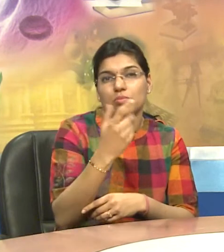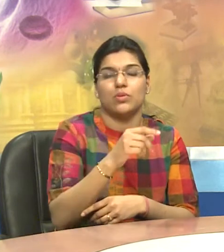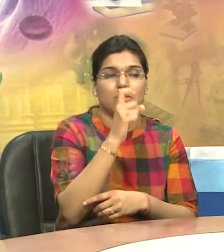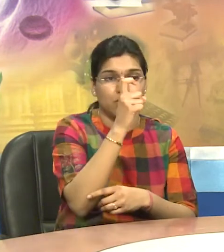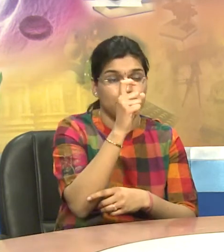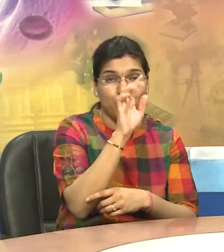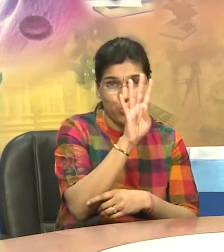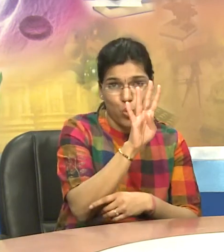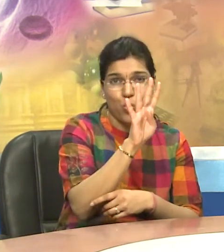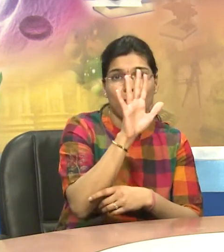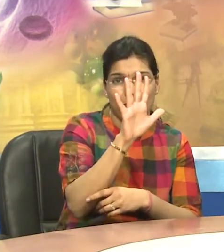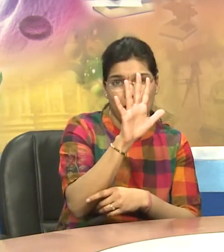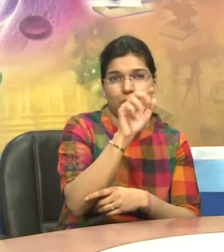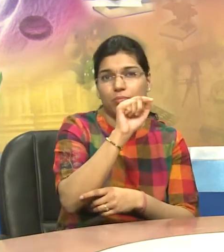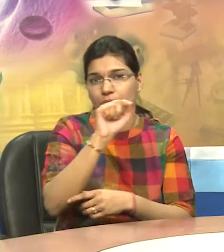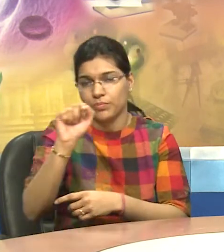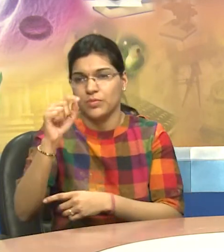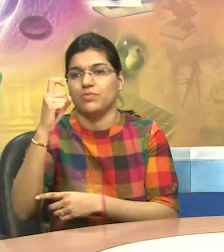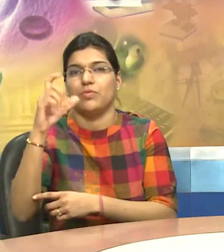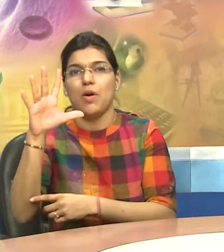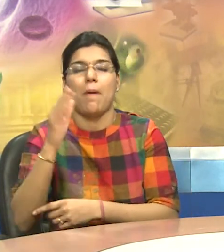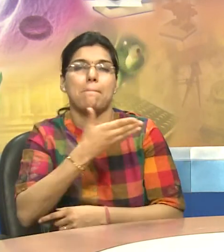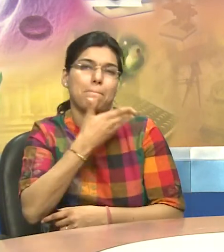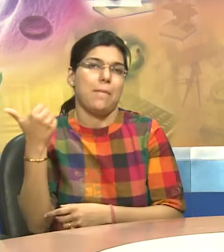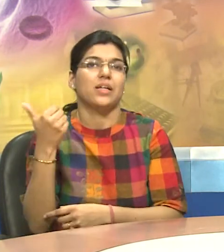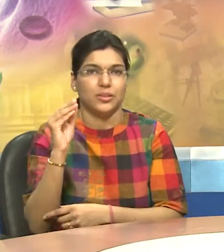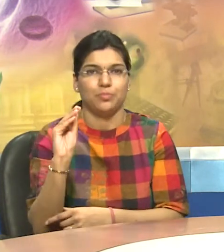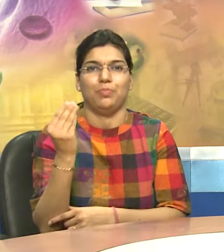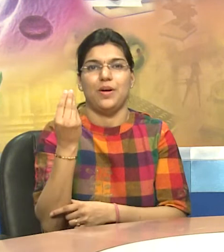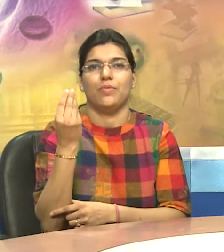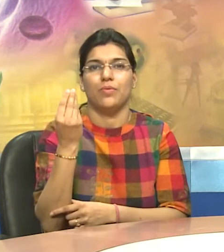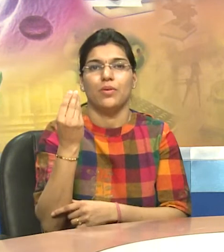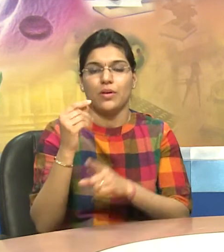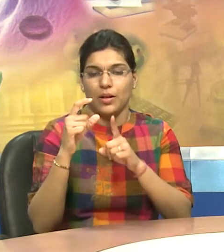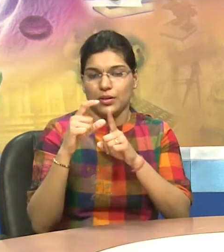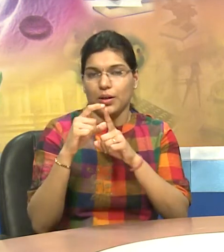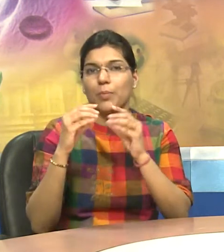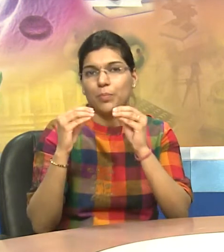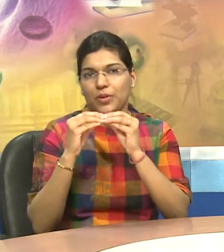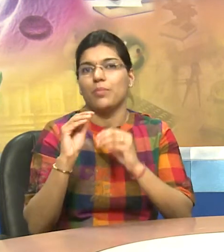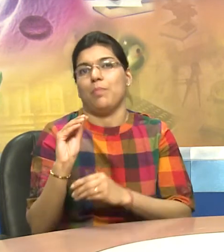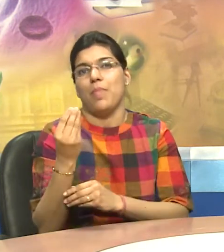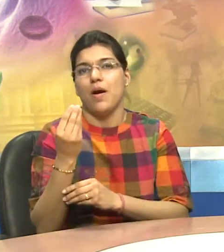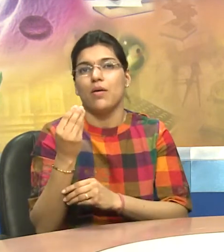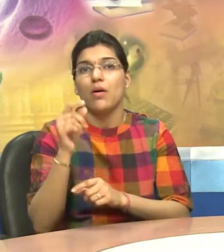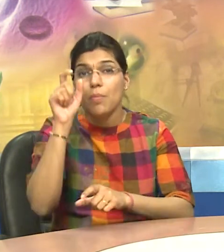We usually speak between in the range of 45 to 75 decibels.